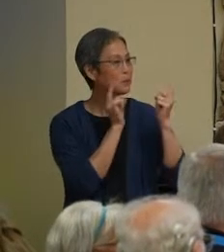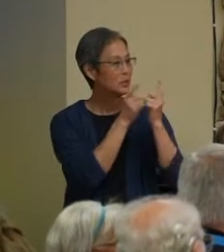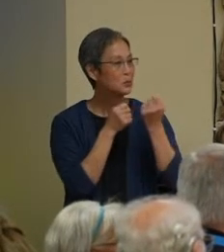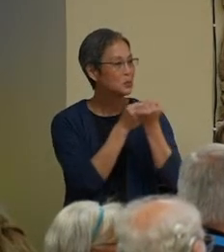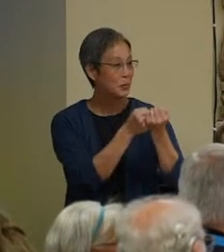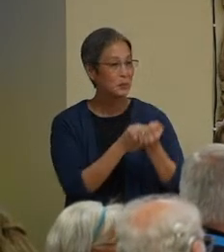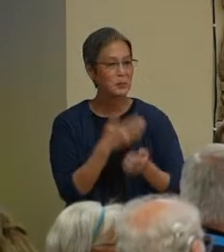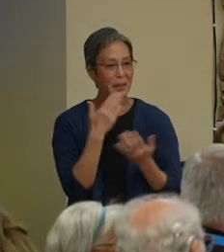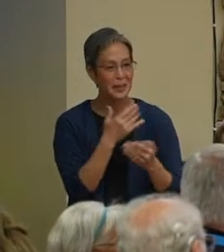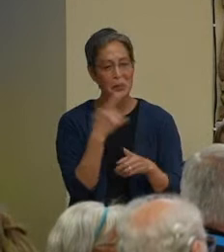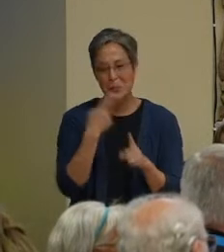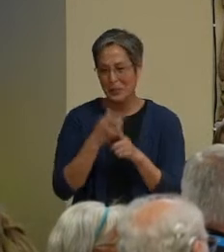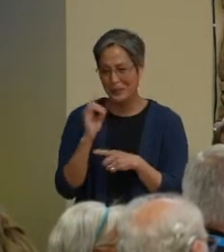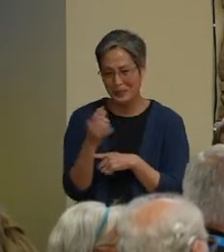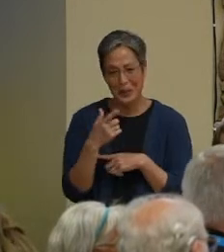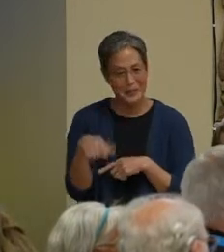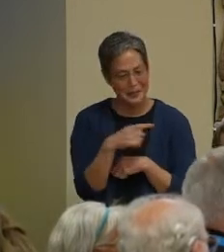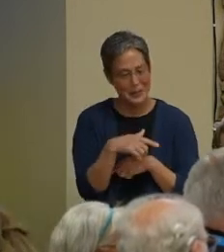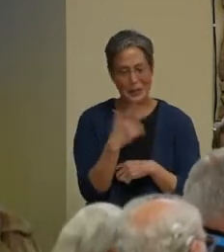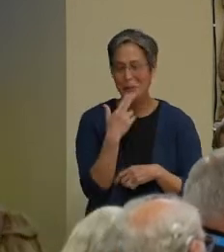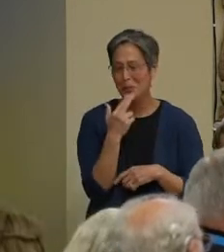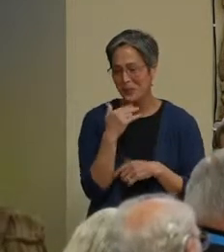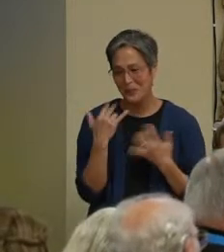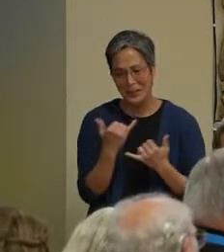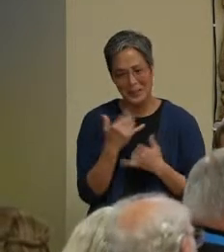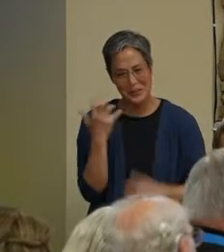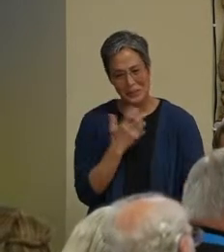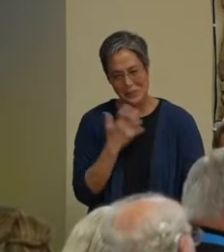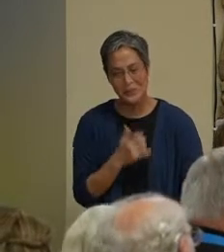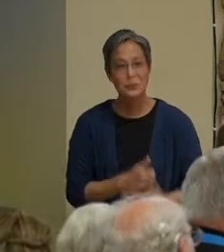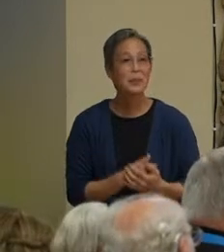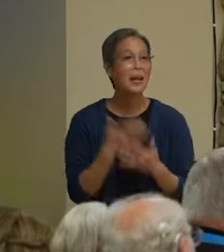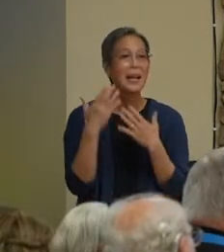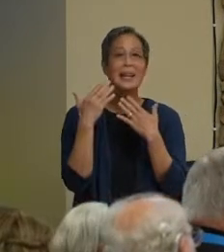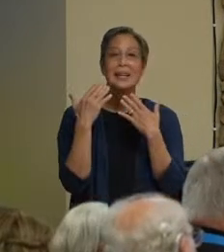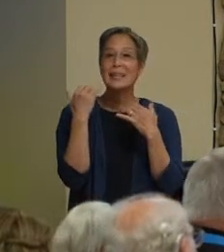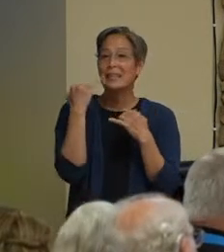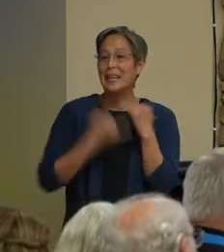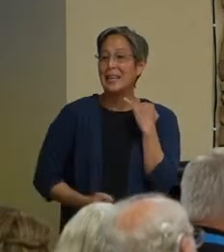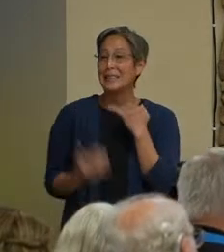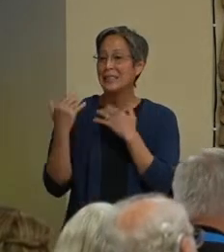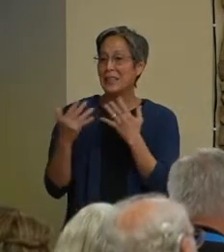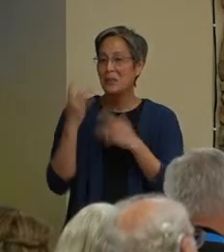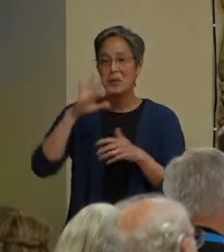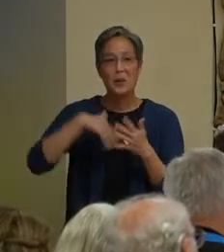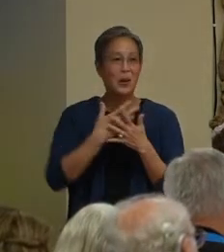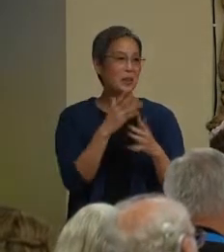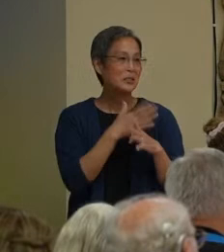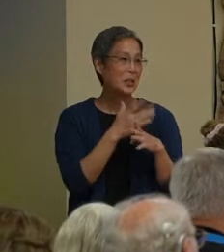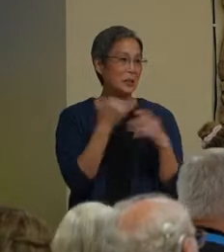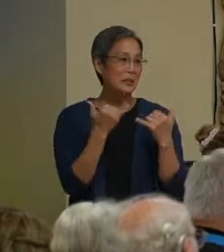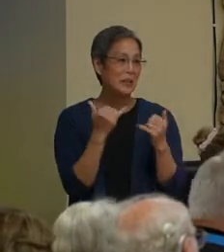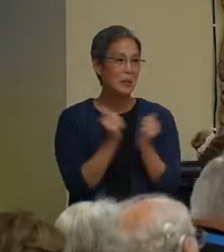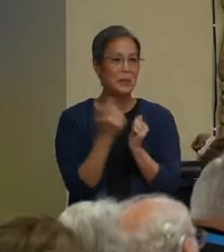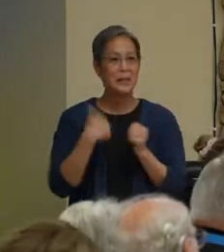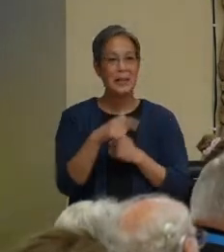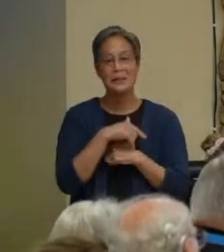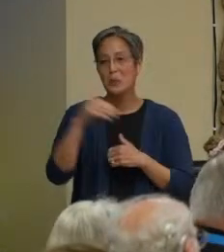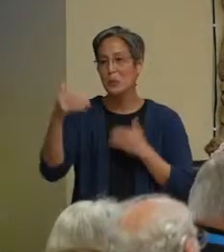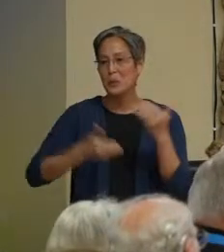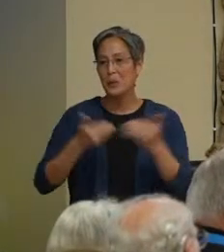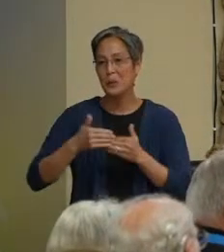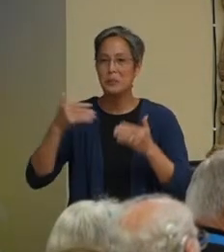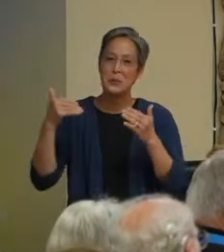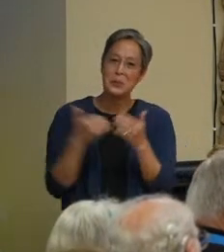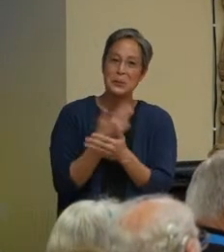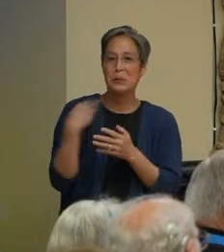now. One last thank you to everyone for sharing this day with us and for welcoming our newest members to the